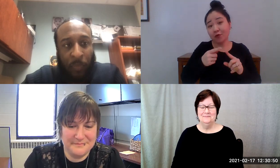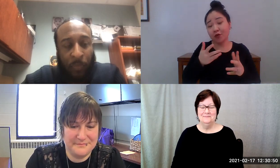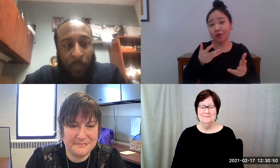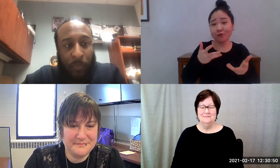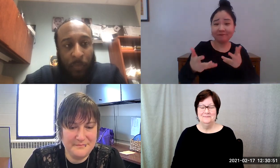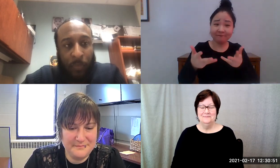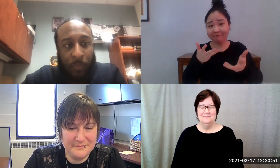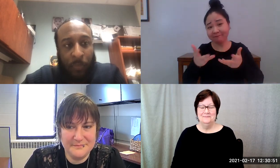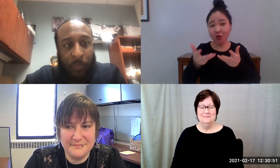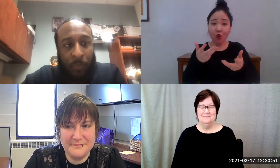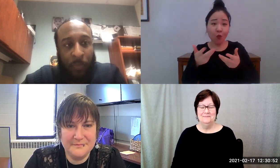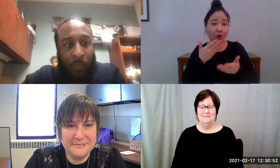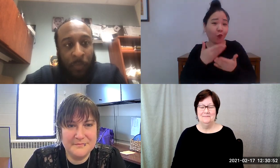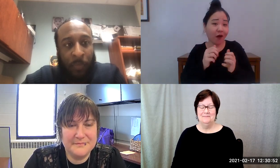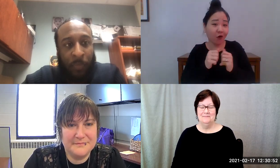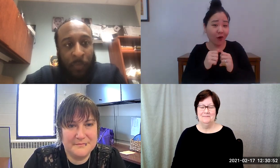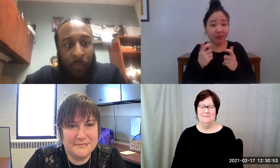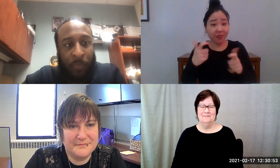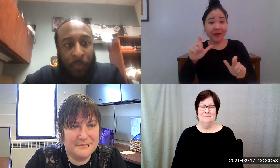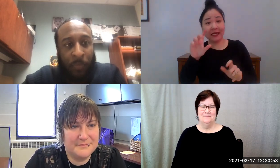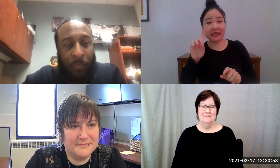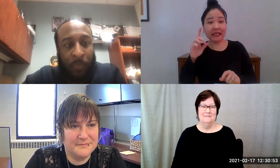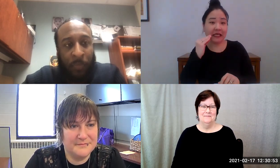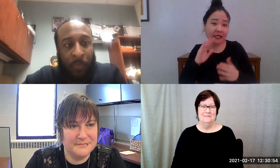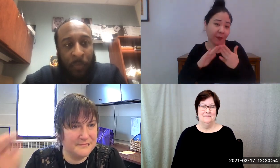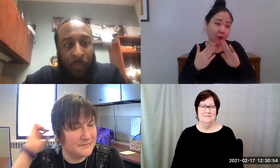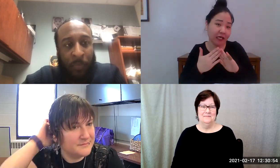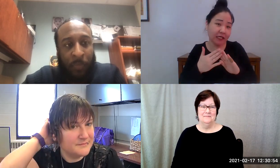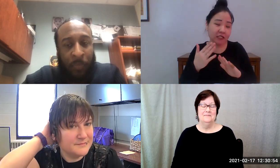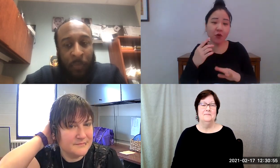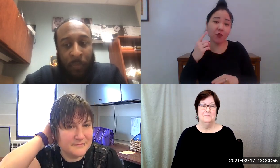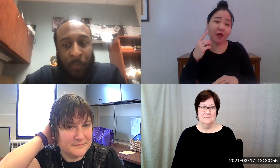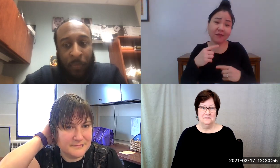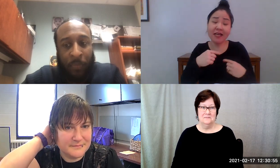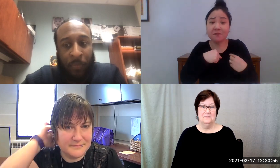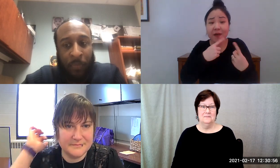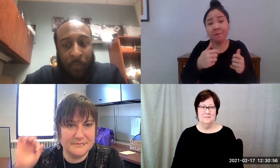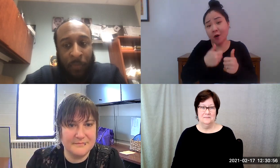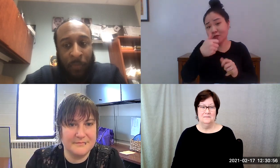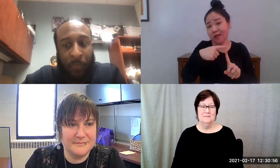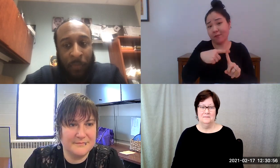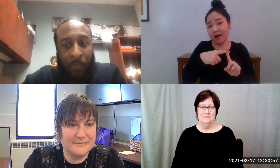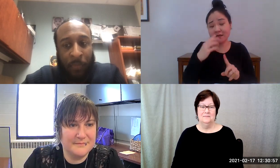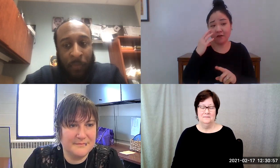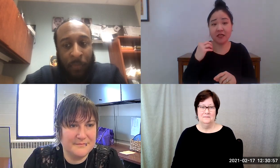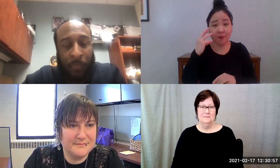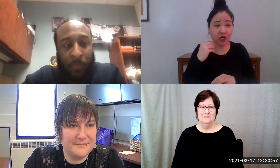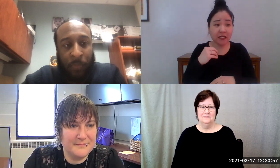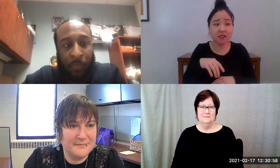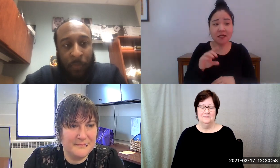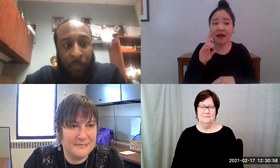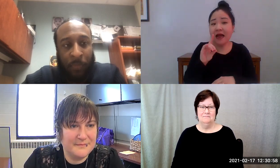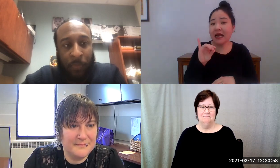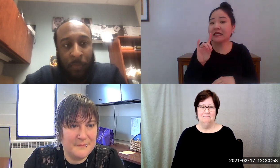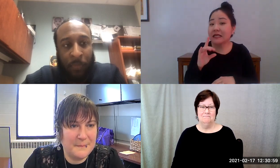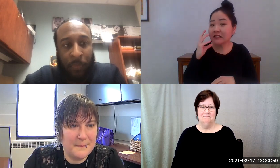I'm able to work well with the big D community, so it's been mostly a positive